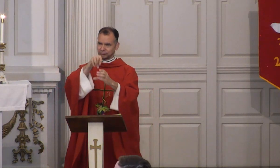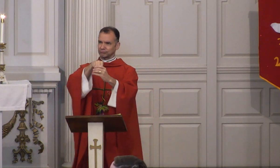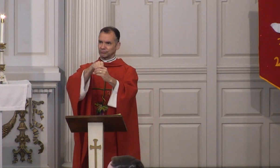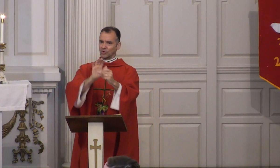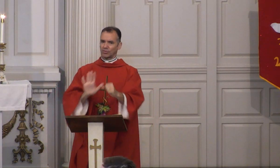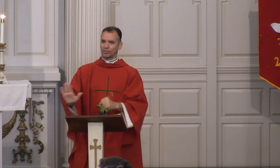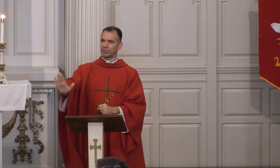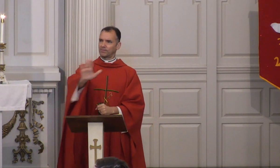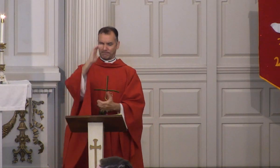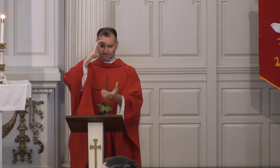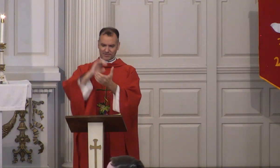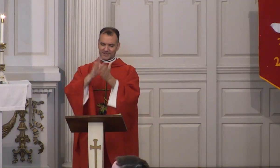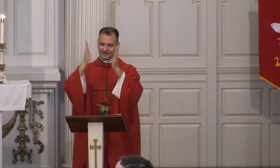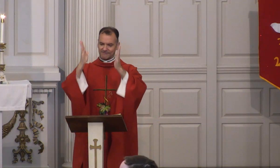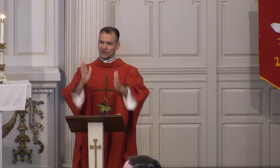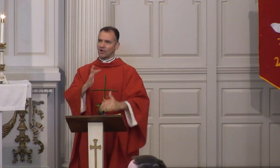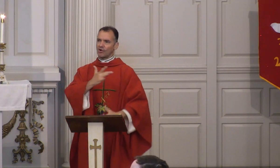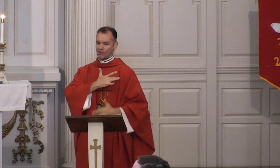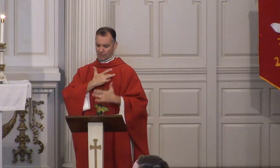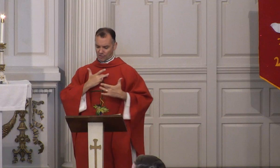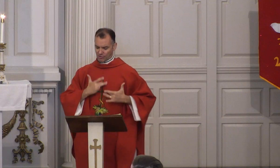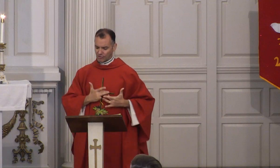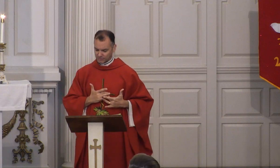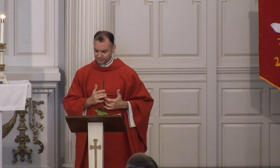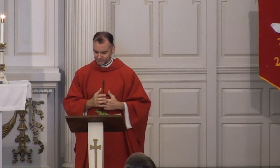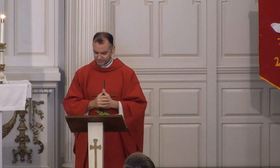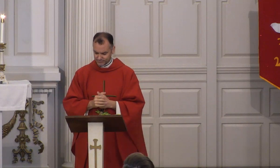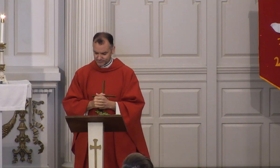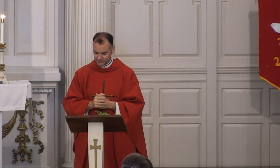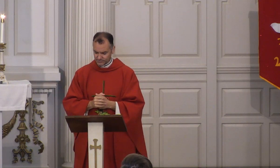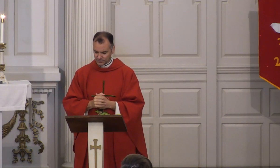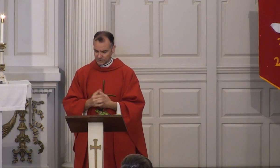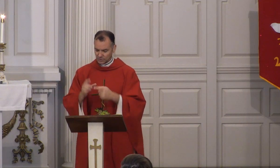fill now once more the hearts of believers.